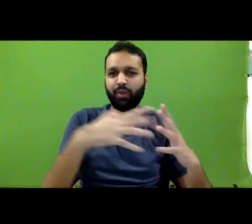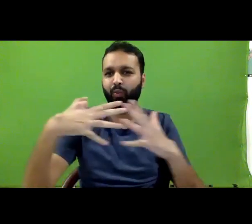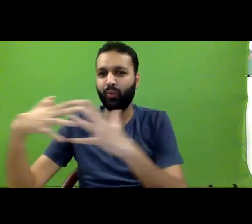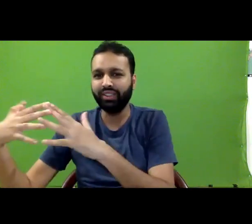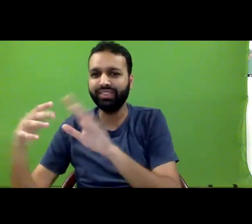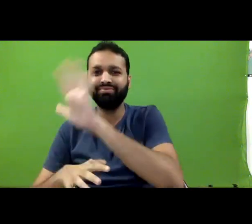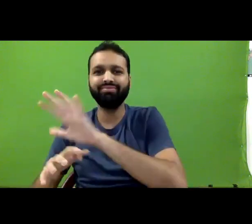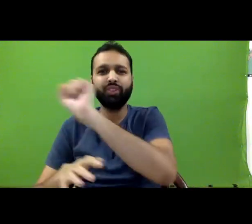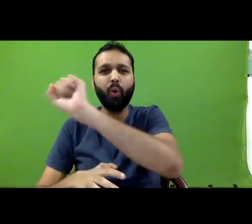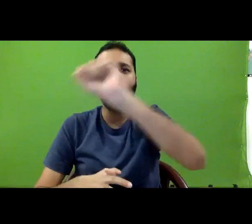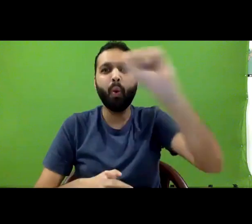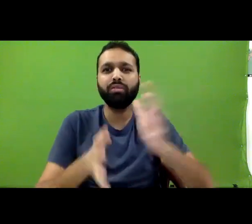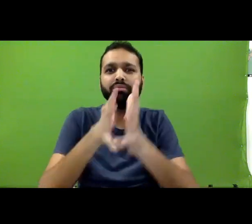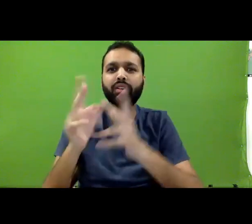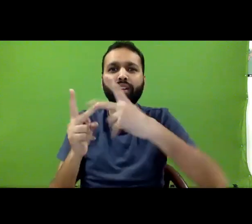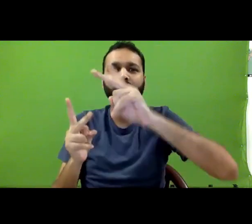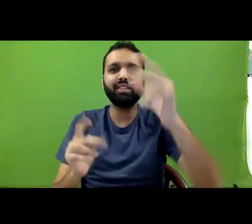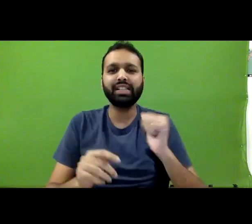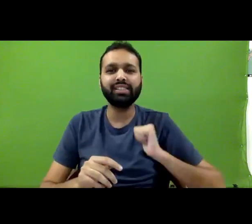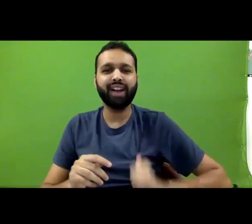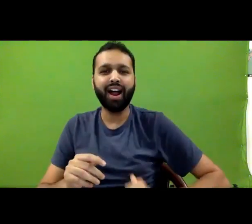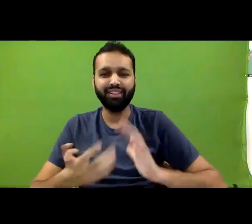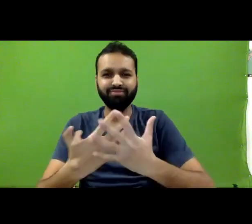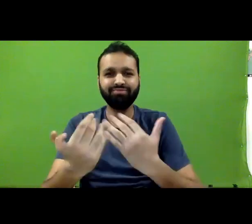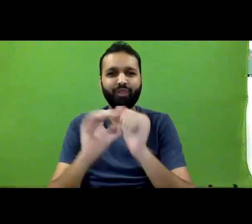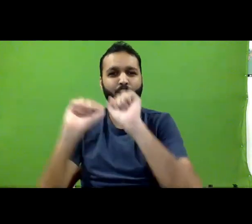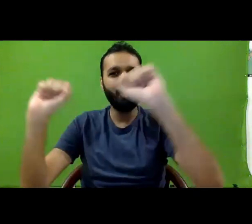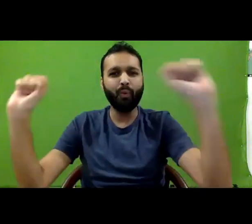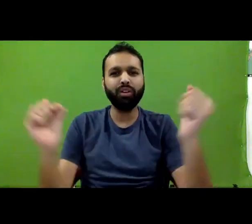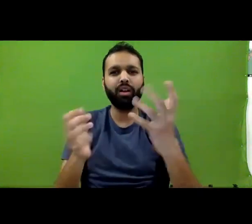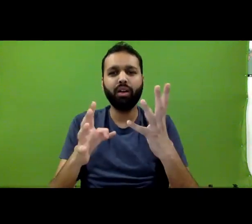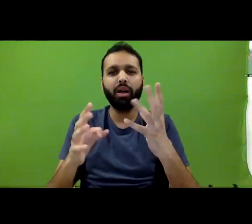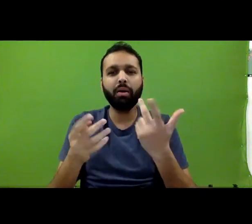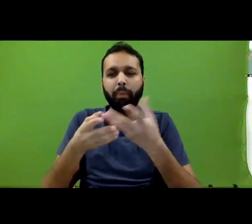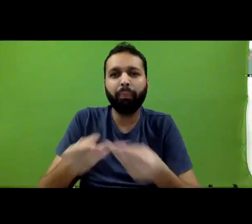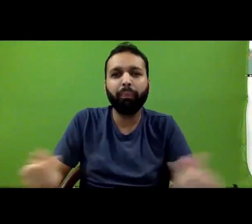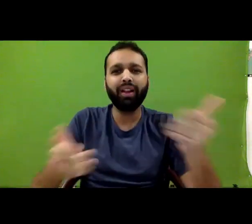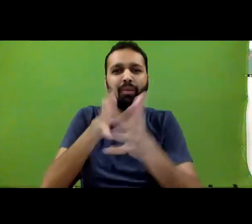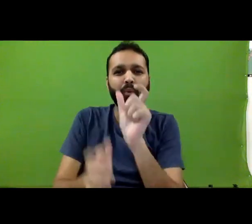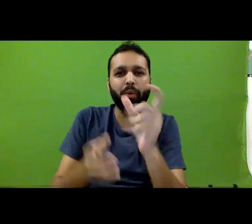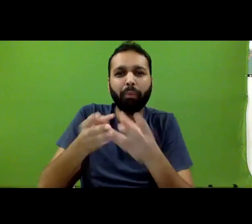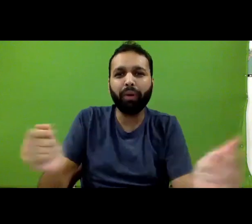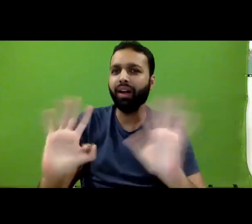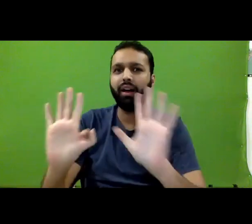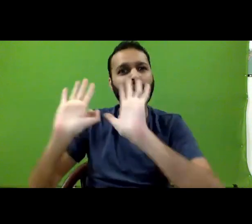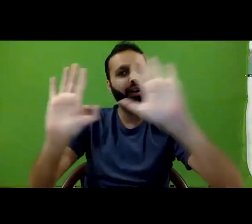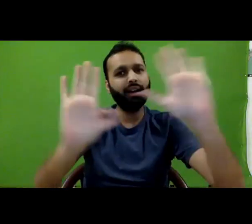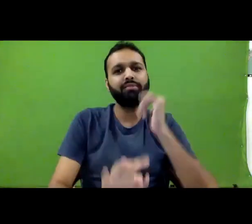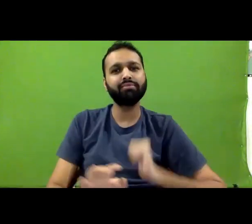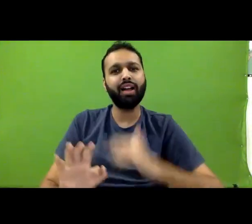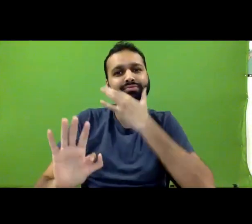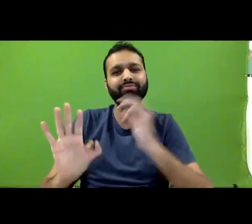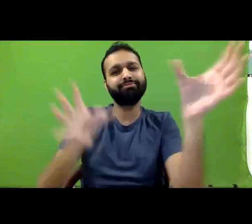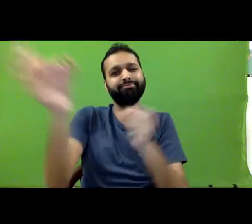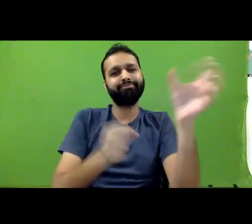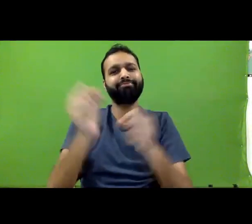north, south, east, and west, everywhere we can have their regional languages, their styles, and we can follow that, so that their